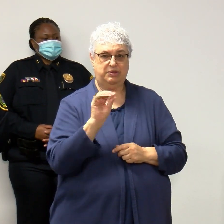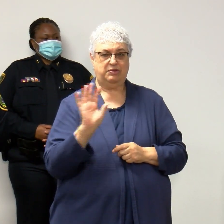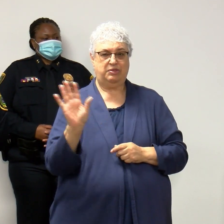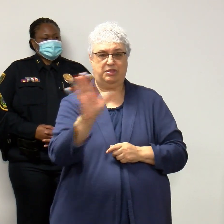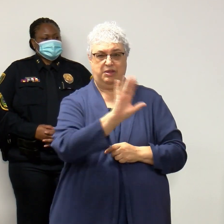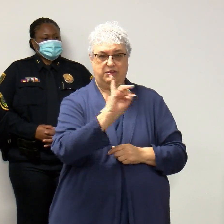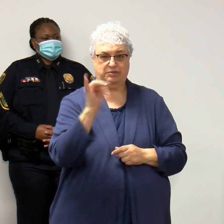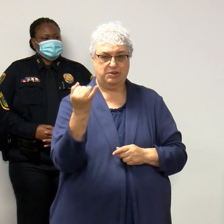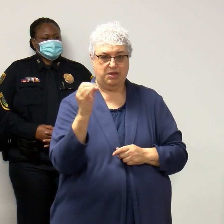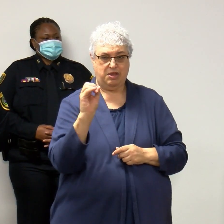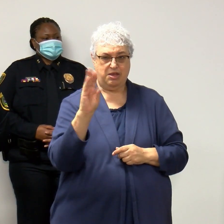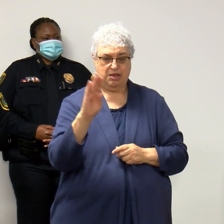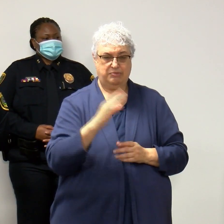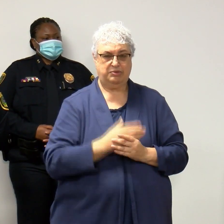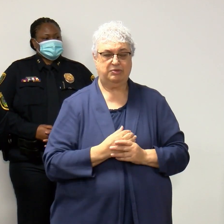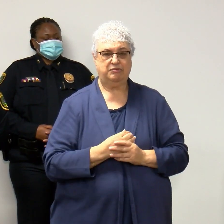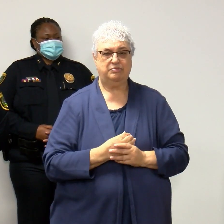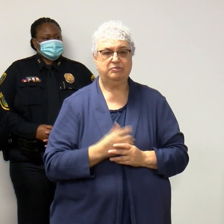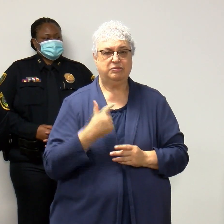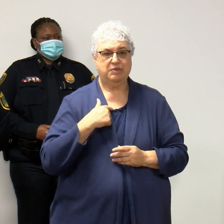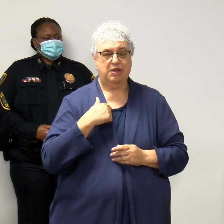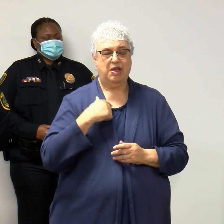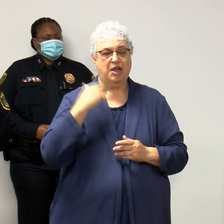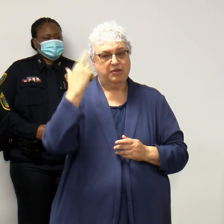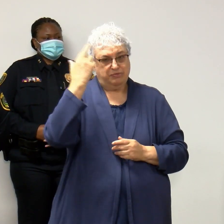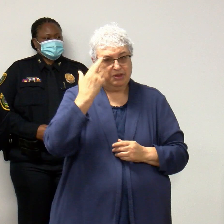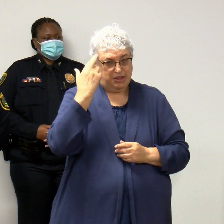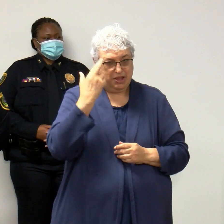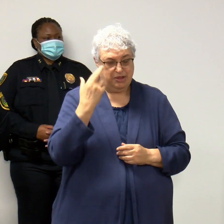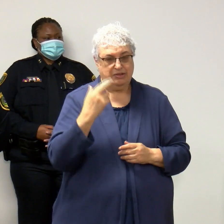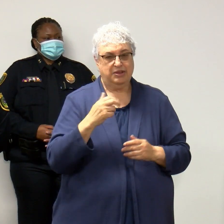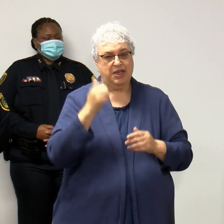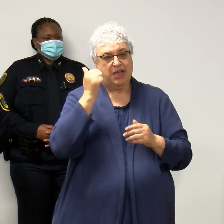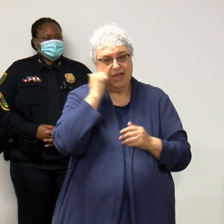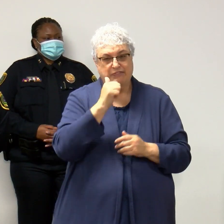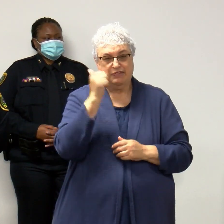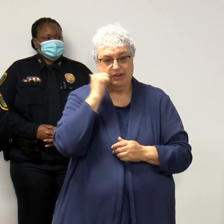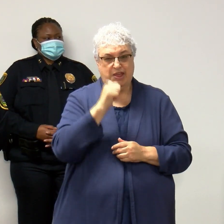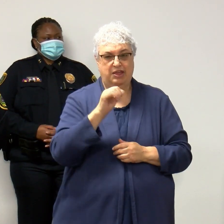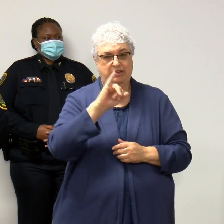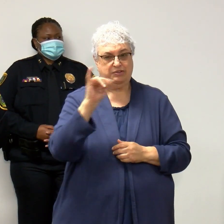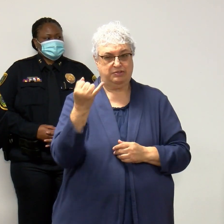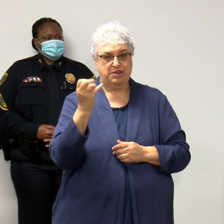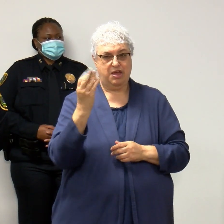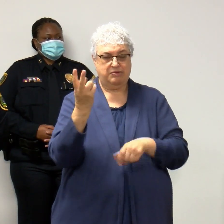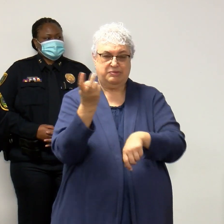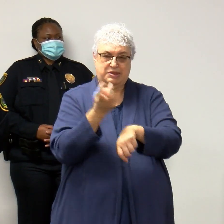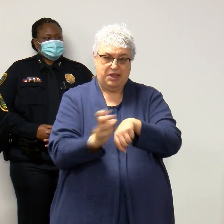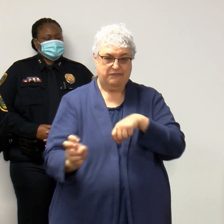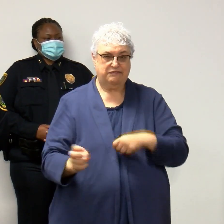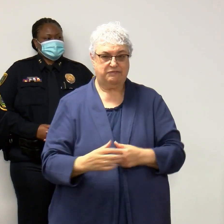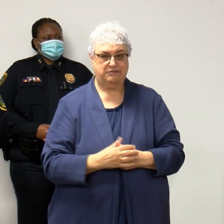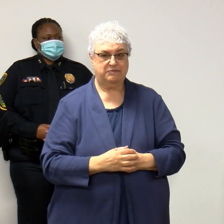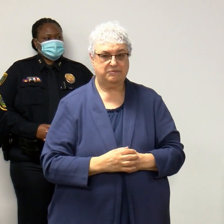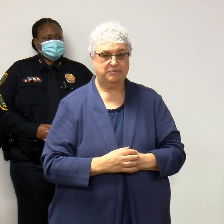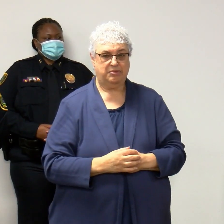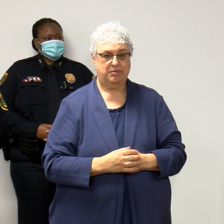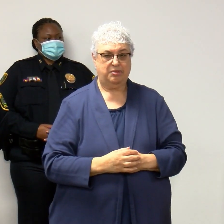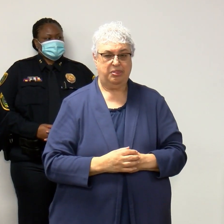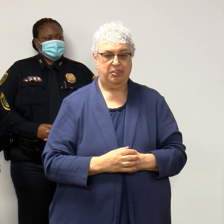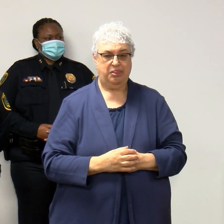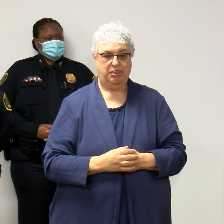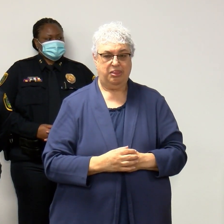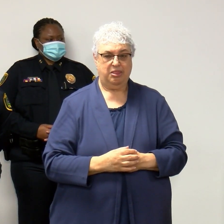jobs. I recognize that their jobs every day is a difficult one, and at the end of the